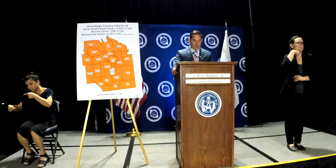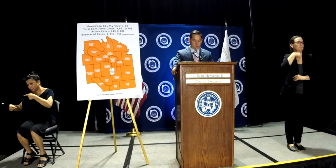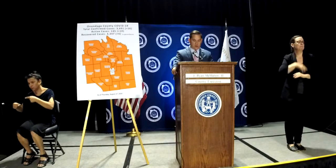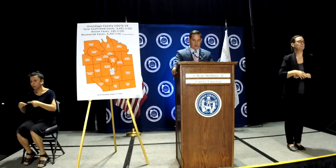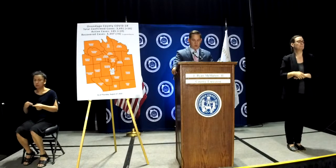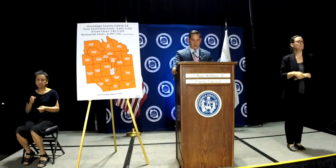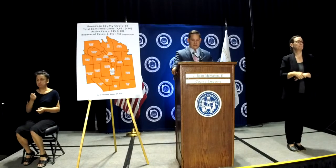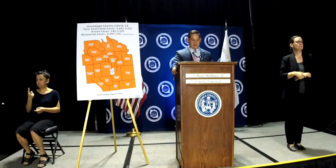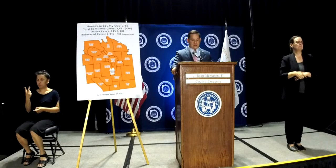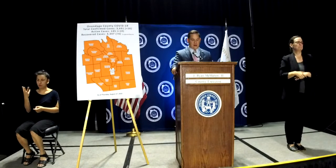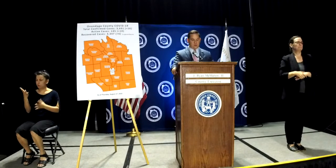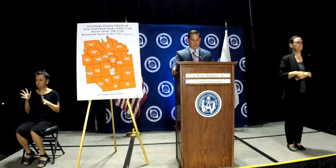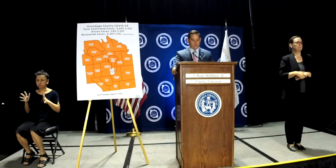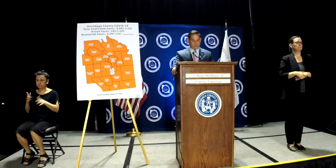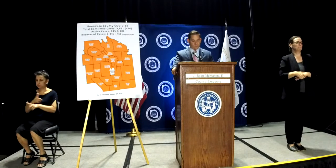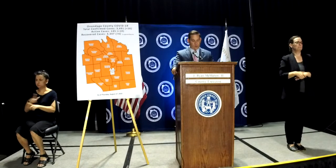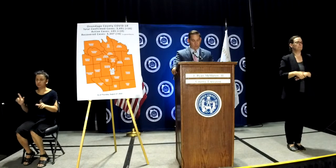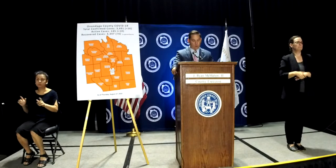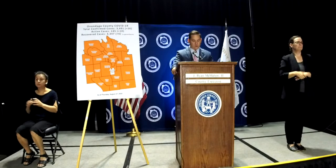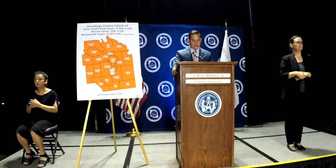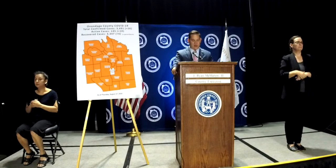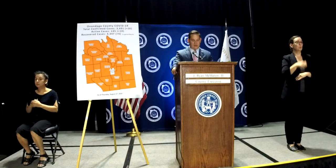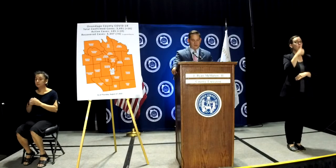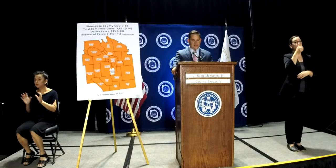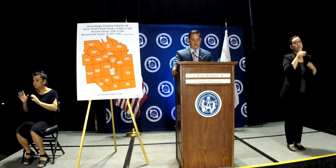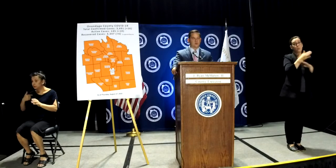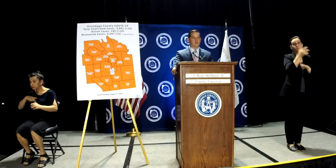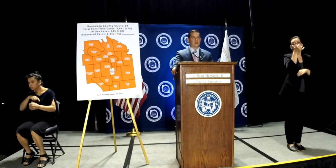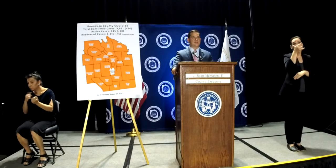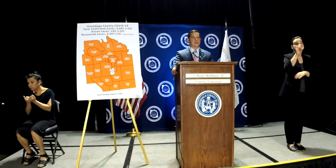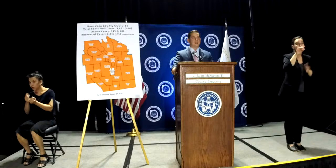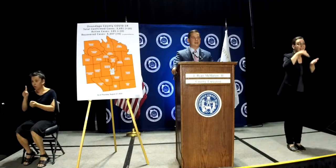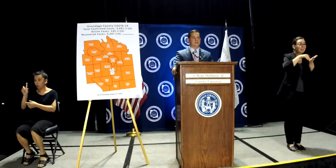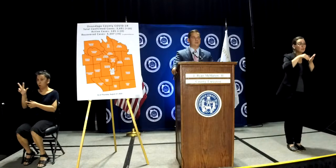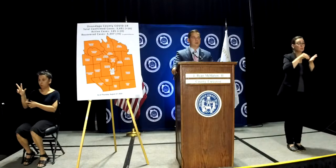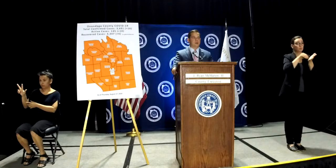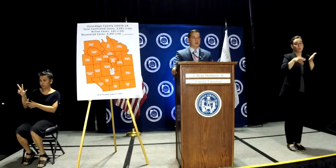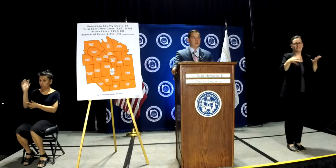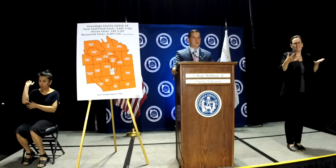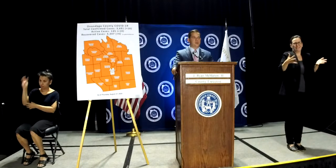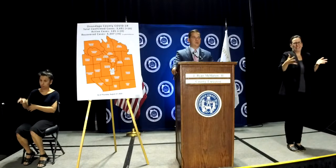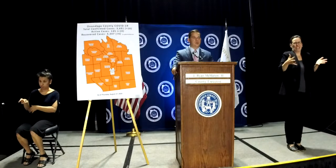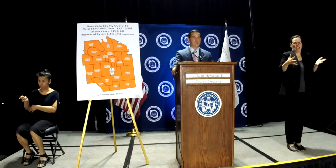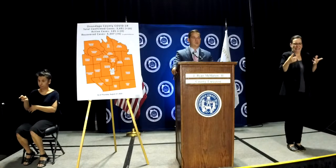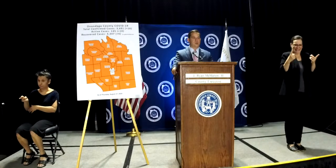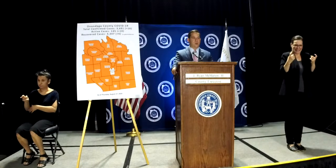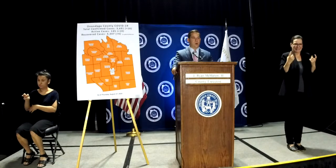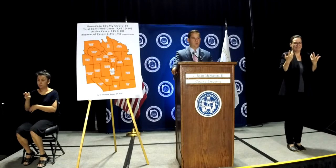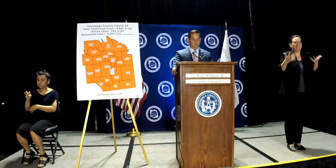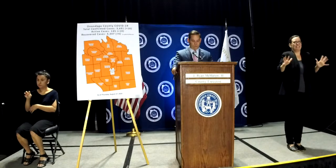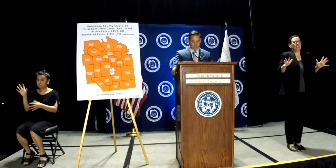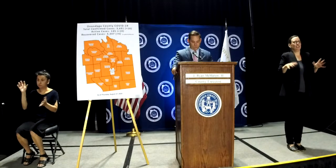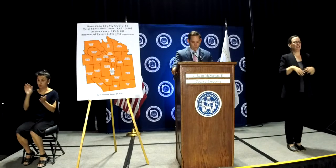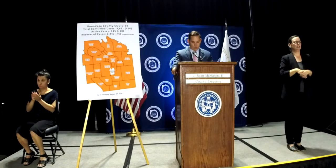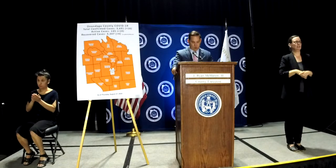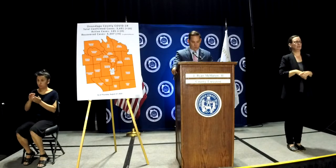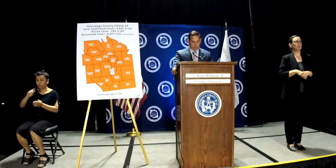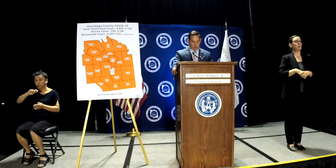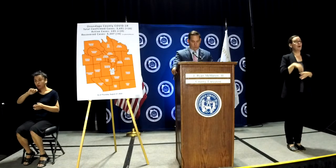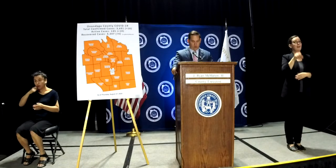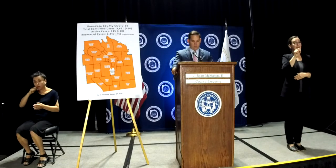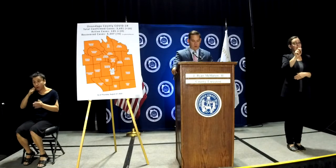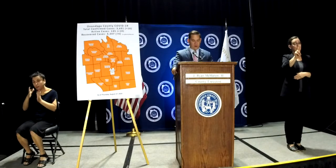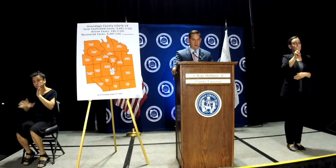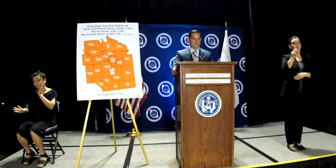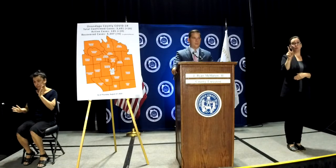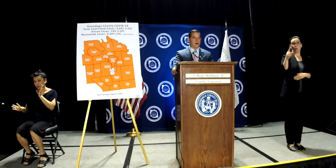we know there's been over 18,000 pooled saliva tests over the last 10 days at Syracuse University alone. We'll